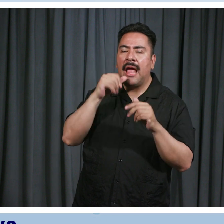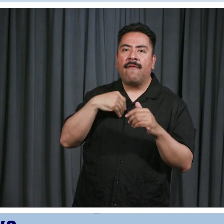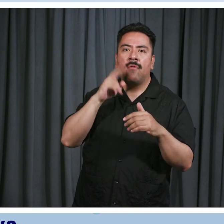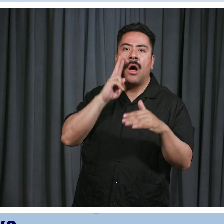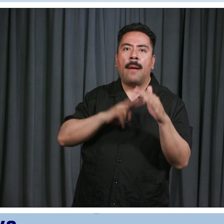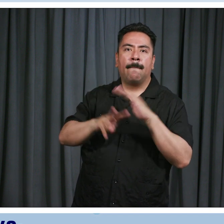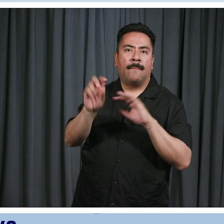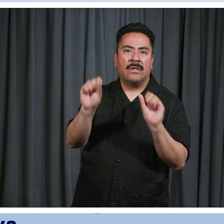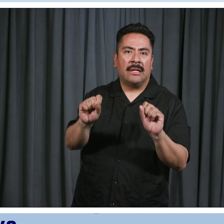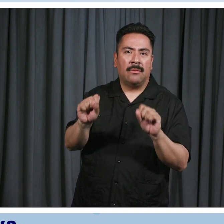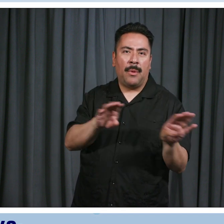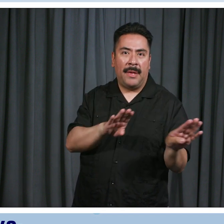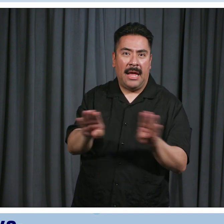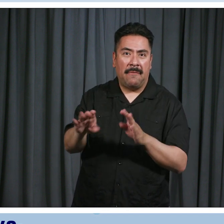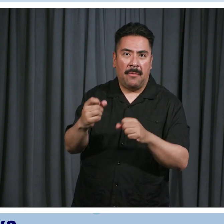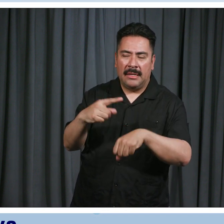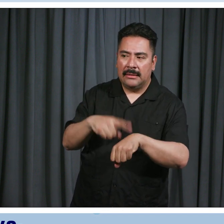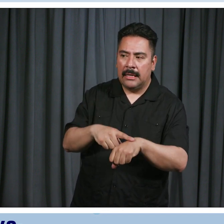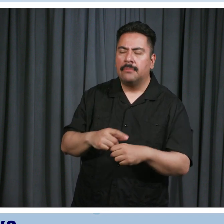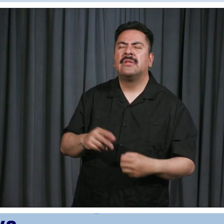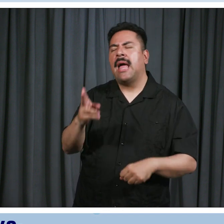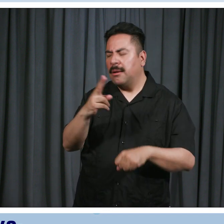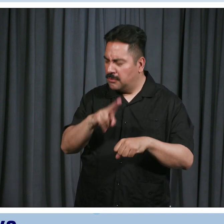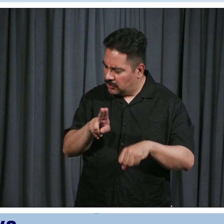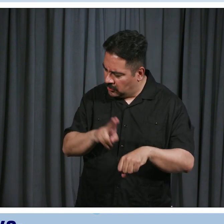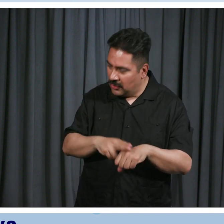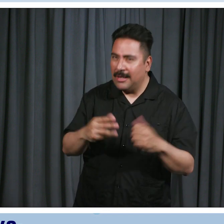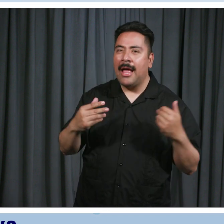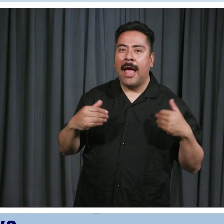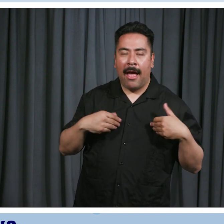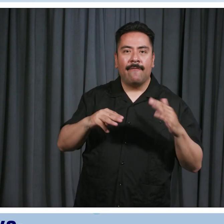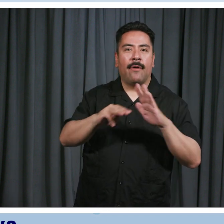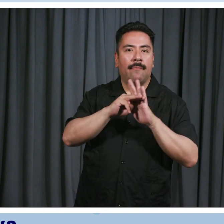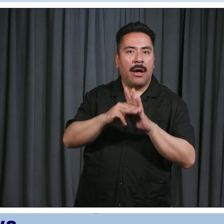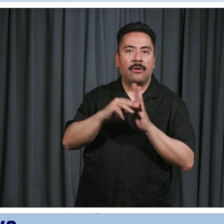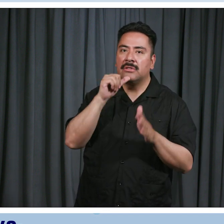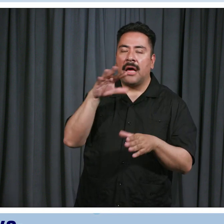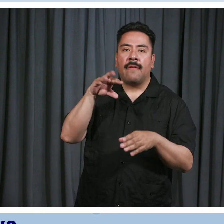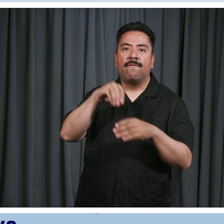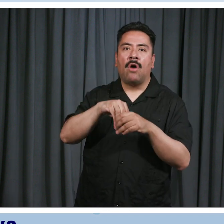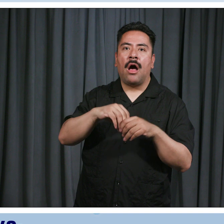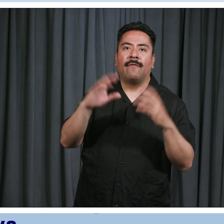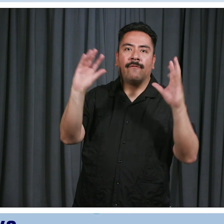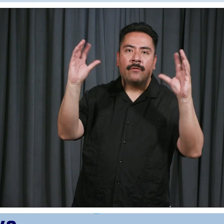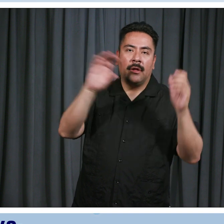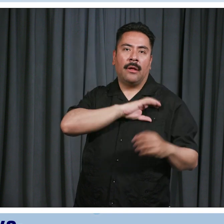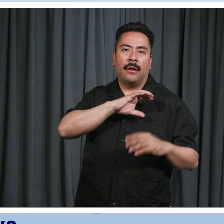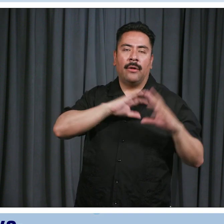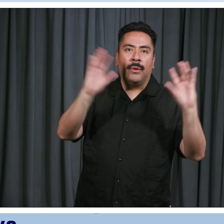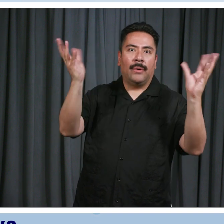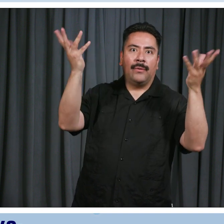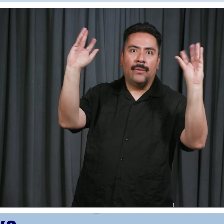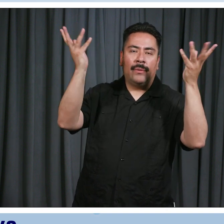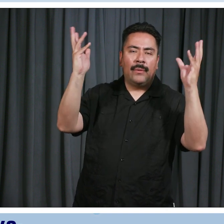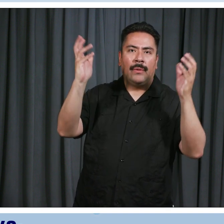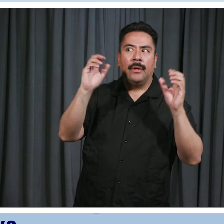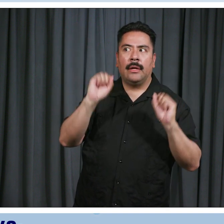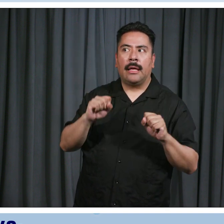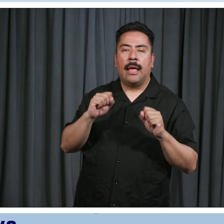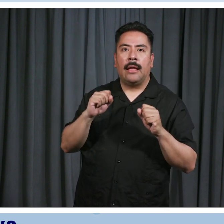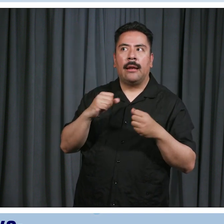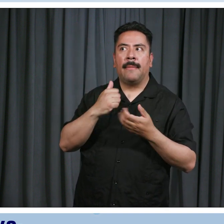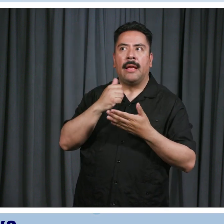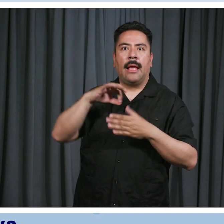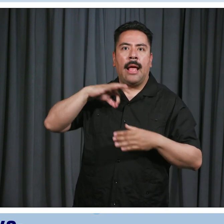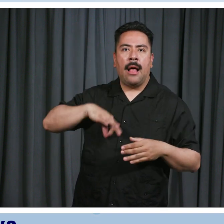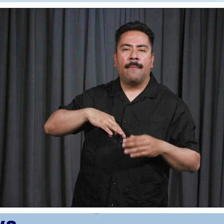times. And so there are absolutely models that do not involve first responders that can be really helpful in rapport building.